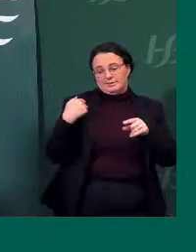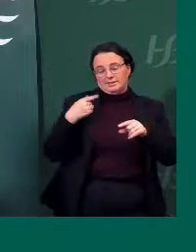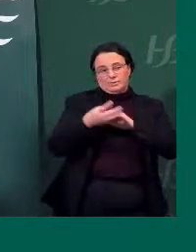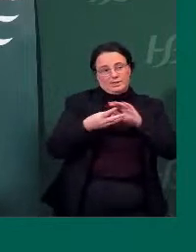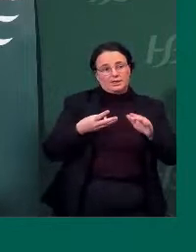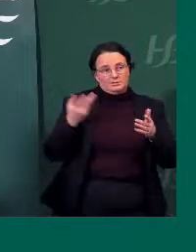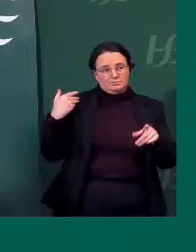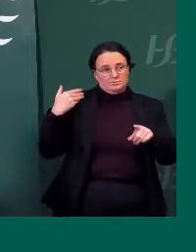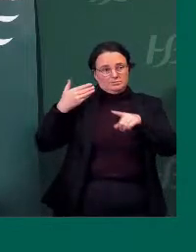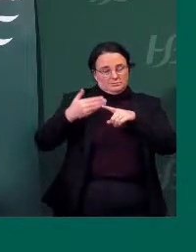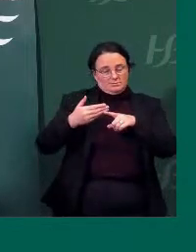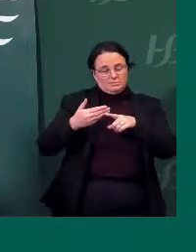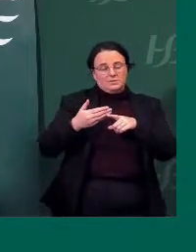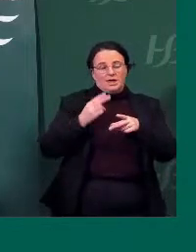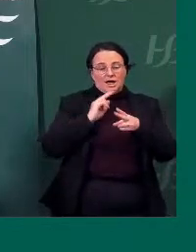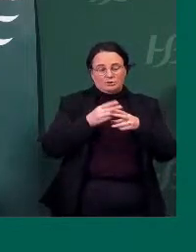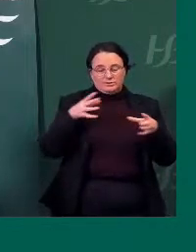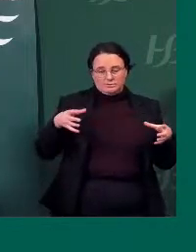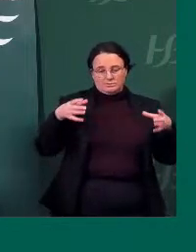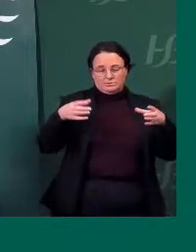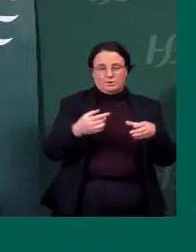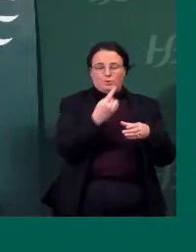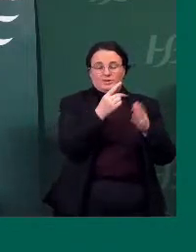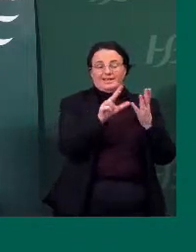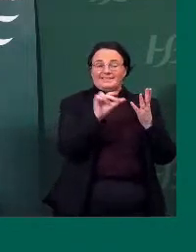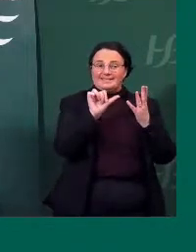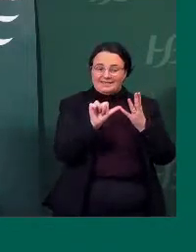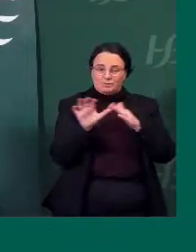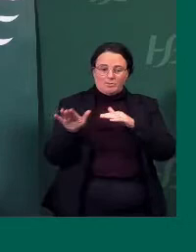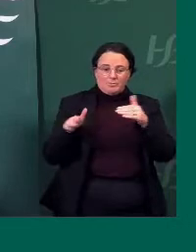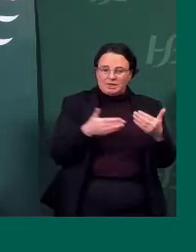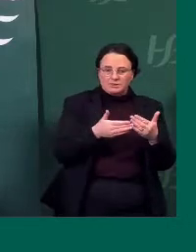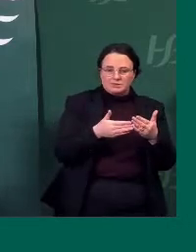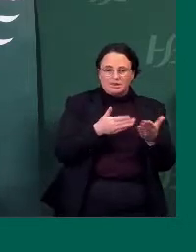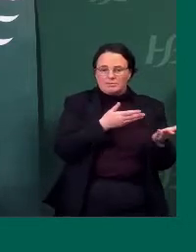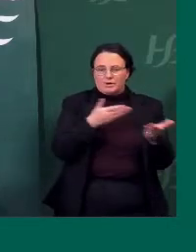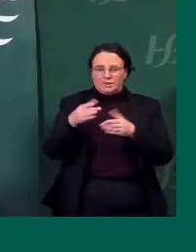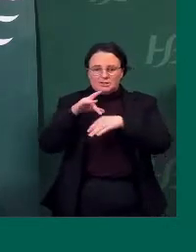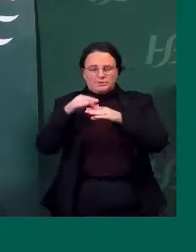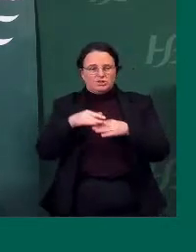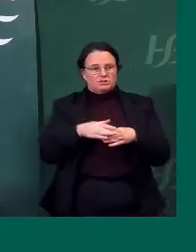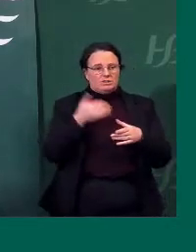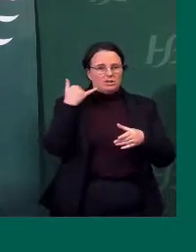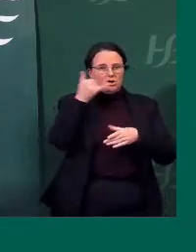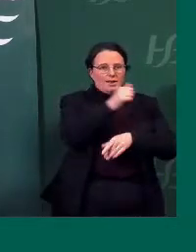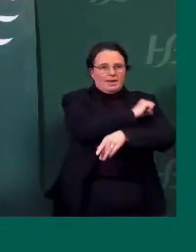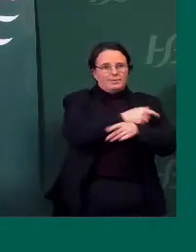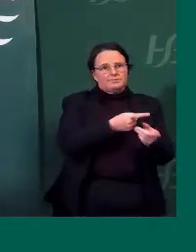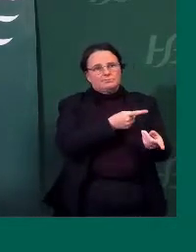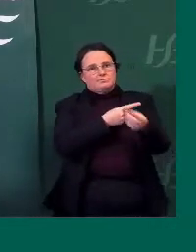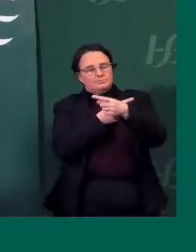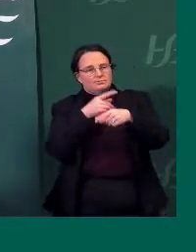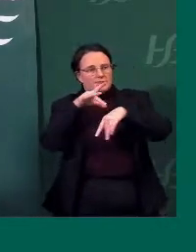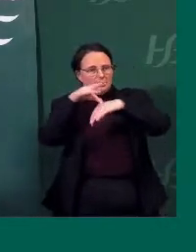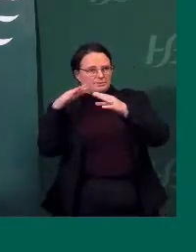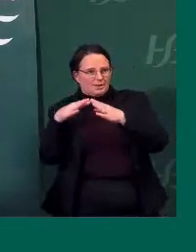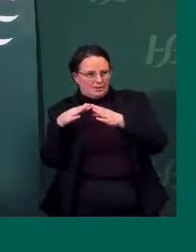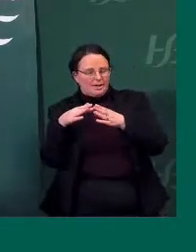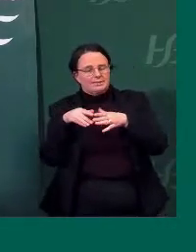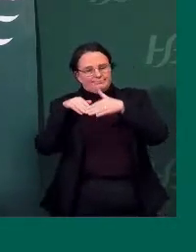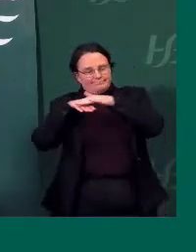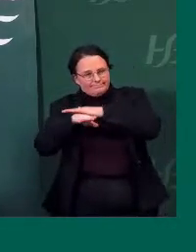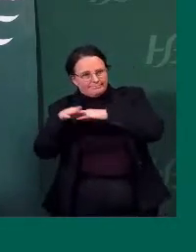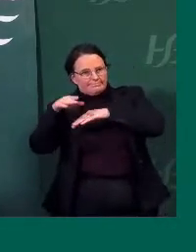year to date. Of those, 186 were provided with an alternative pathway. So rather than just calling an ambulance and being brought to hospital and